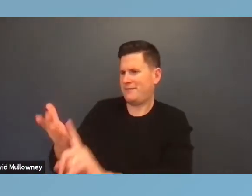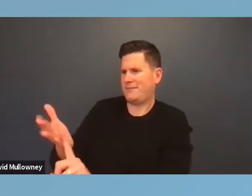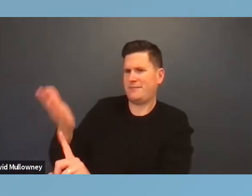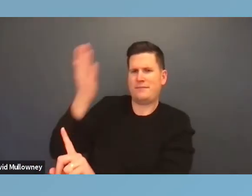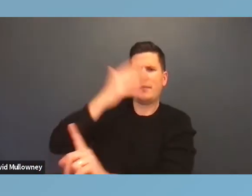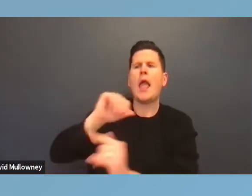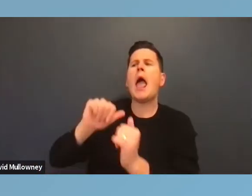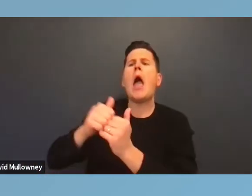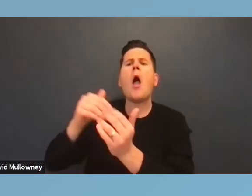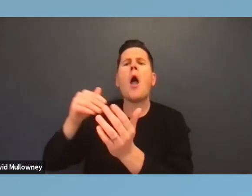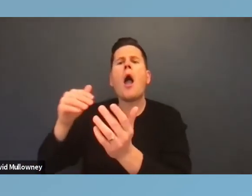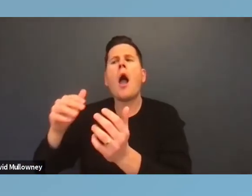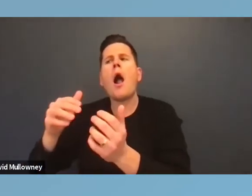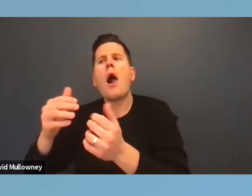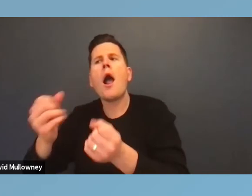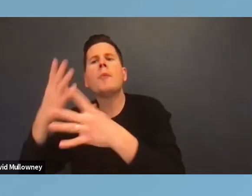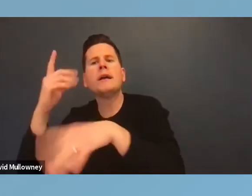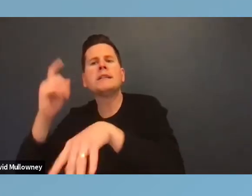it's not my fault.